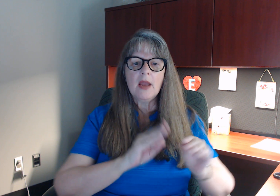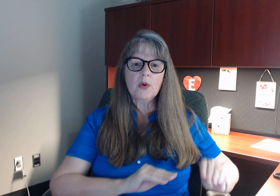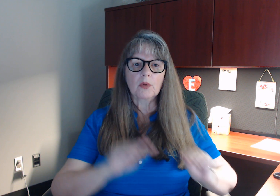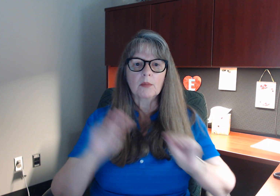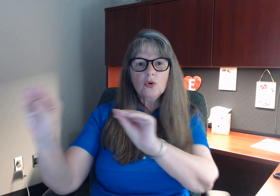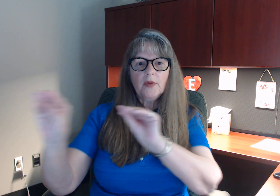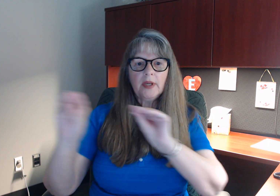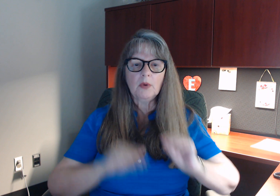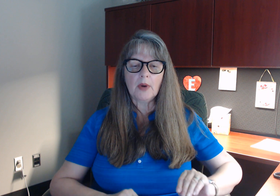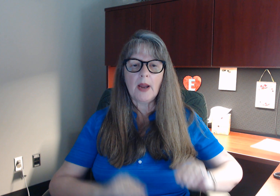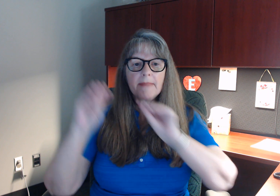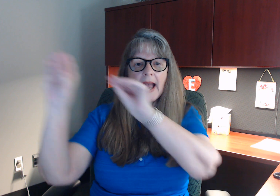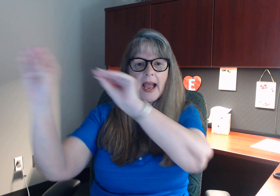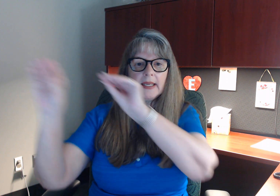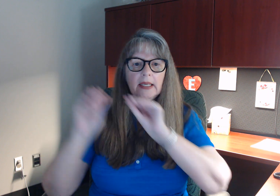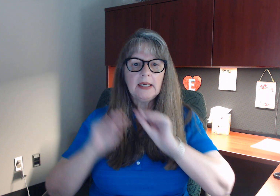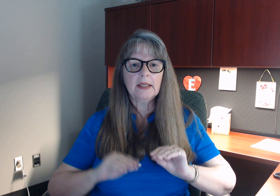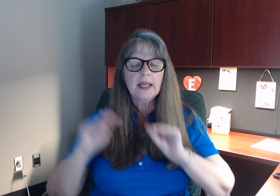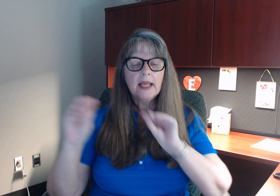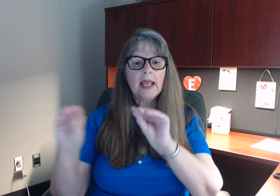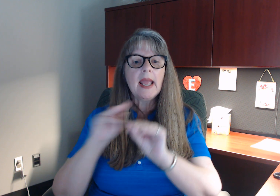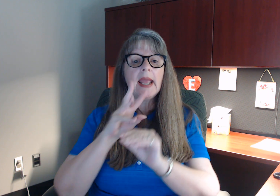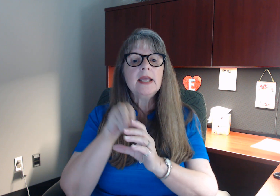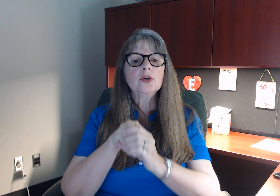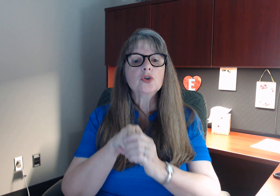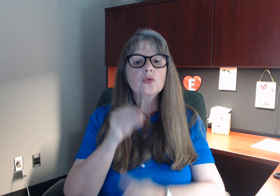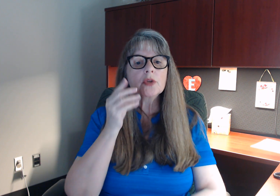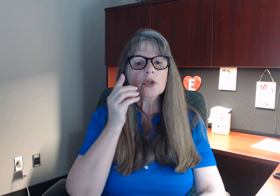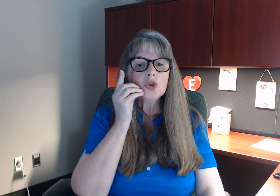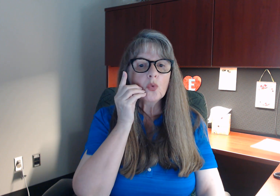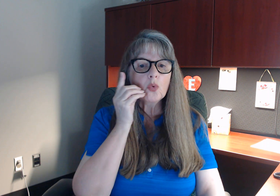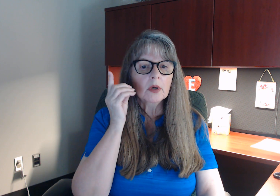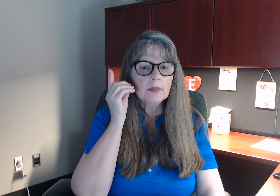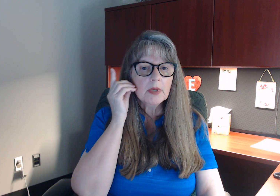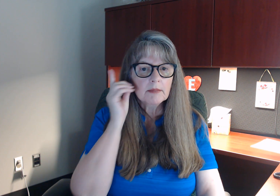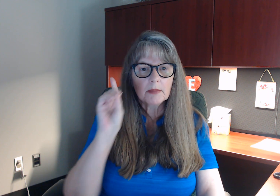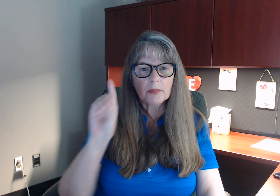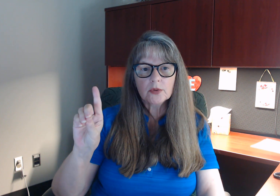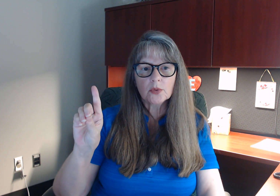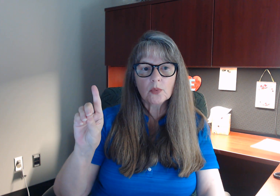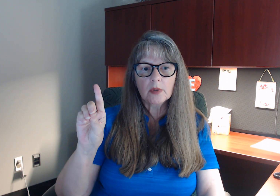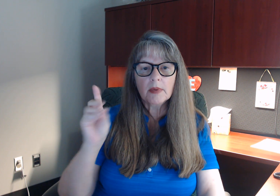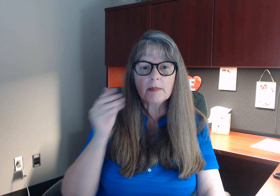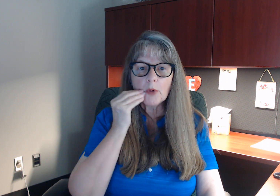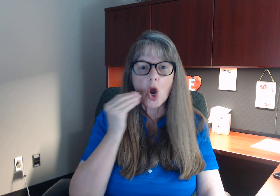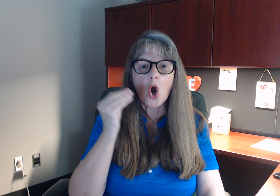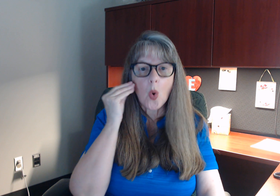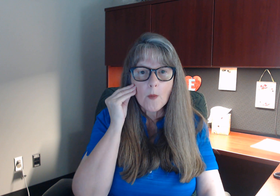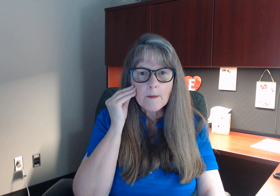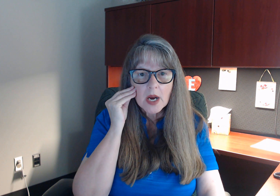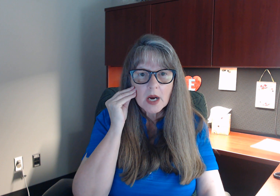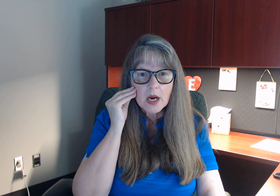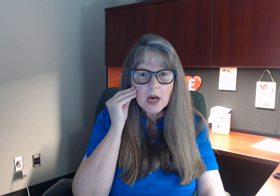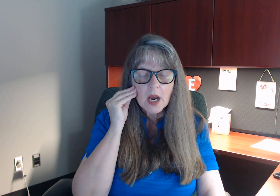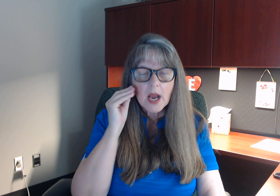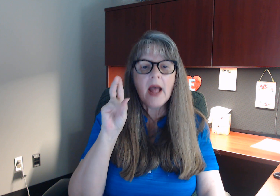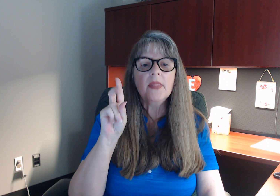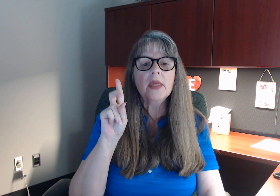we were unpacking into the dorm. Remember dorm? Remember home? And then we